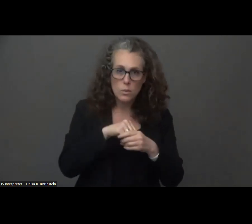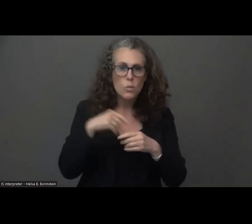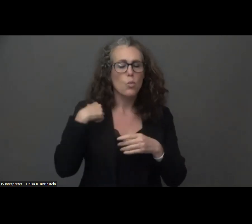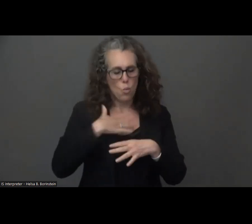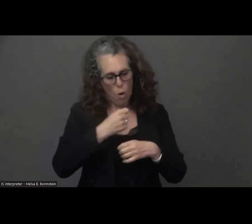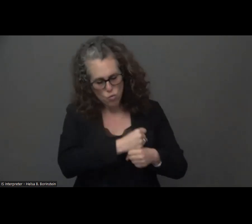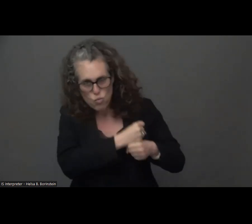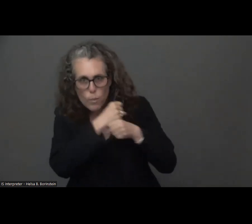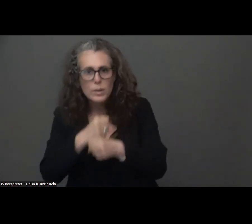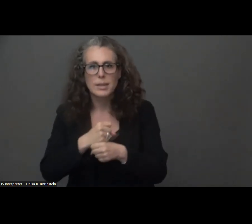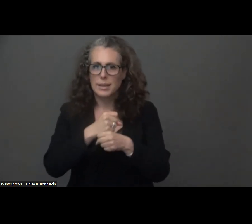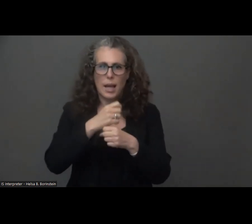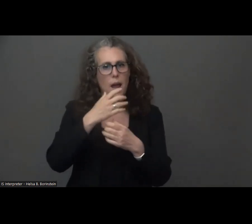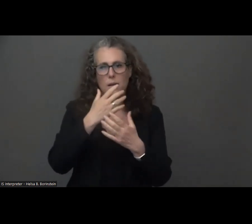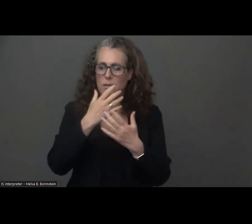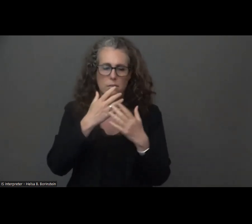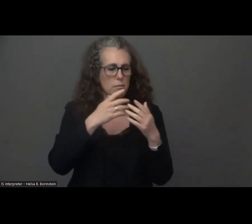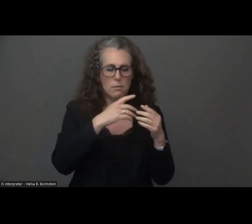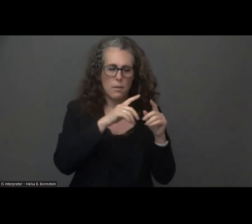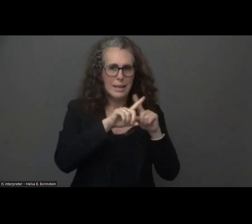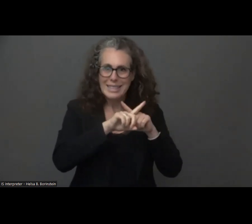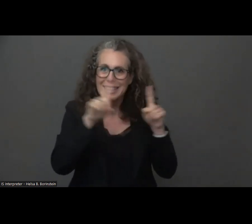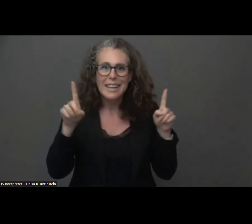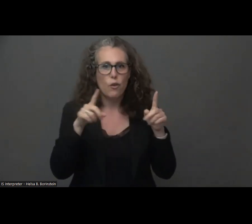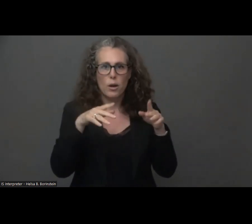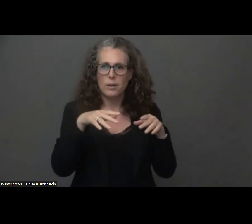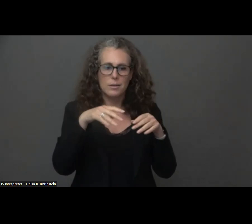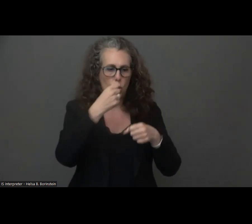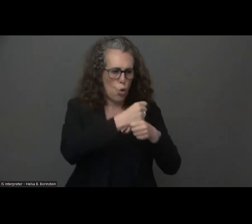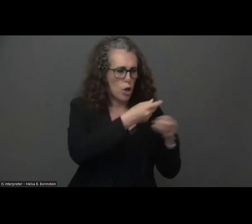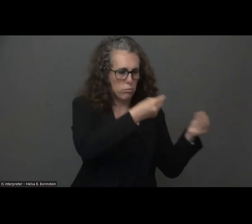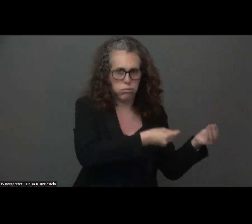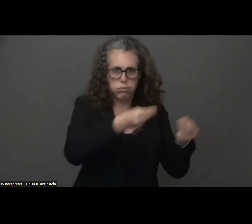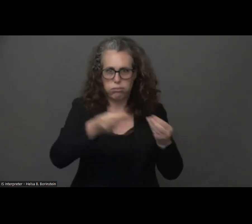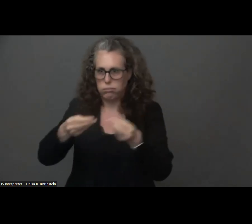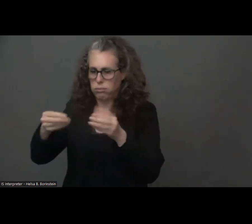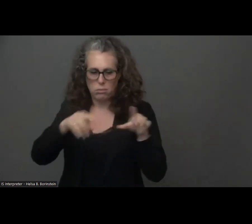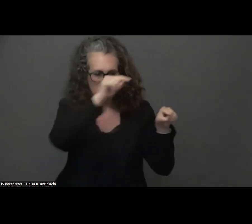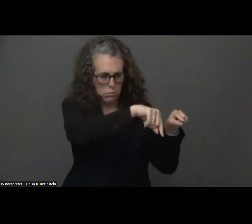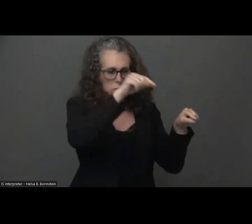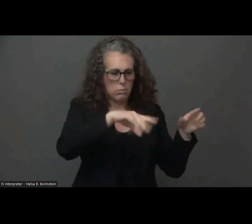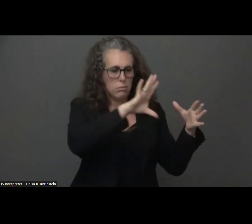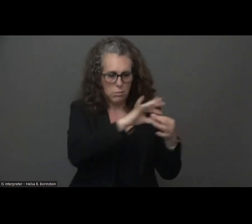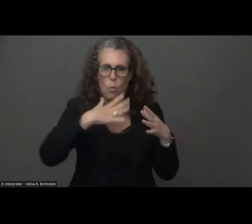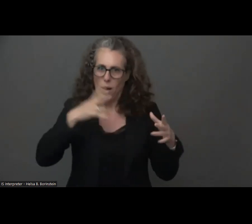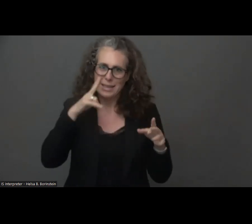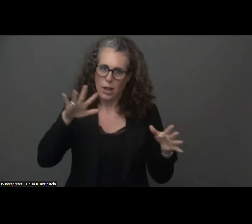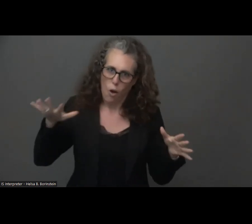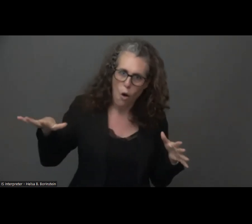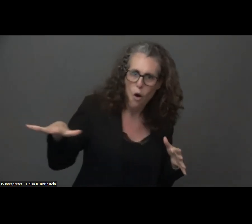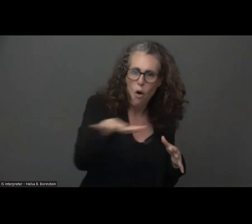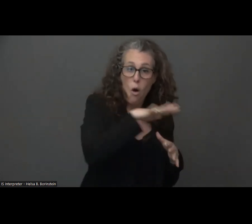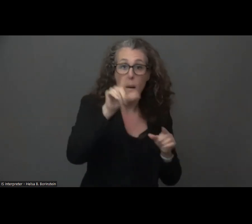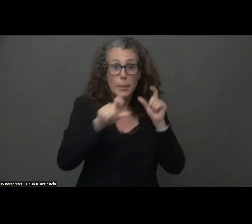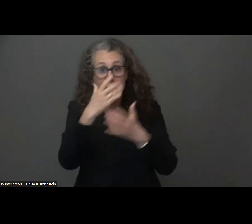disabilities across the value chain. And we have a target for that, where we aim to increase representation of persons with